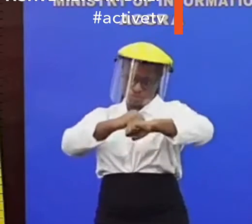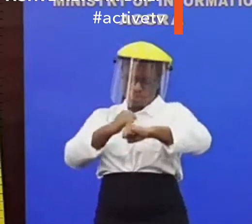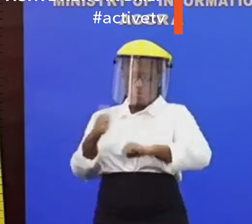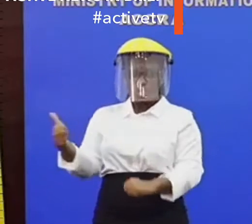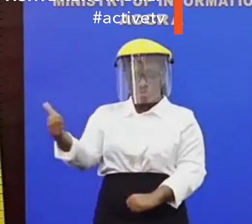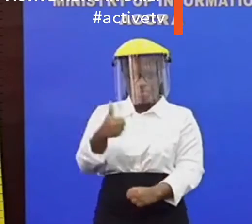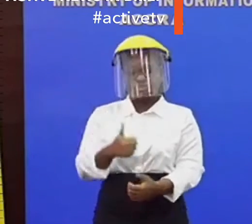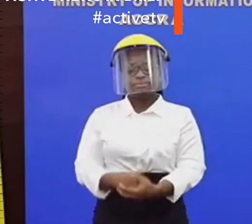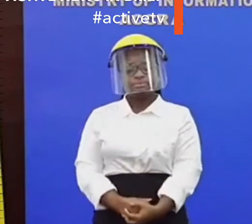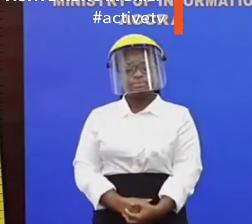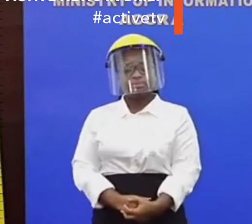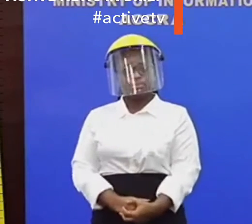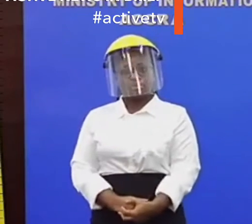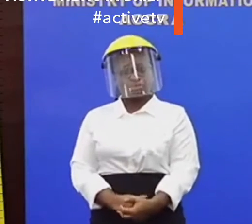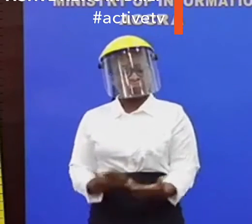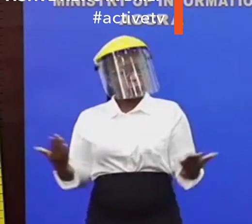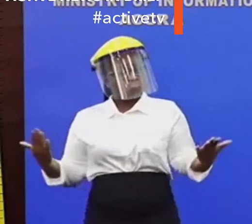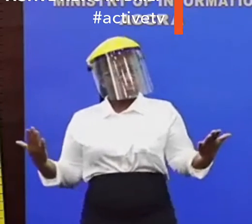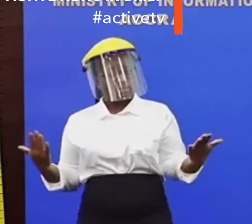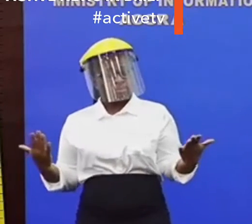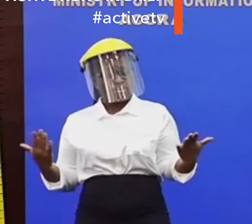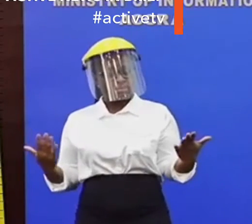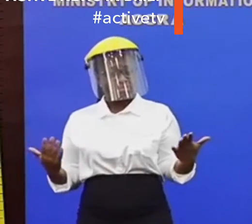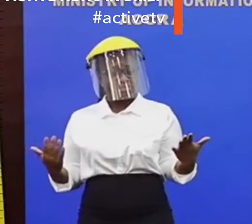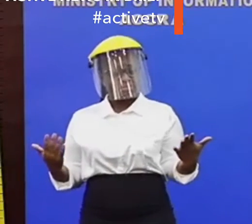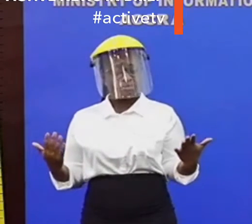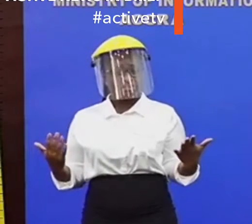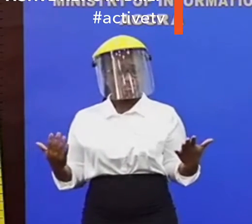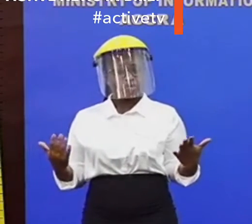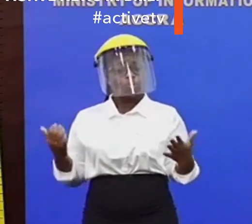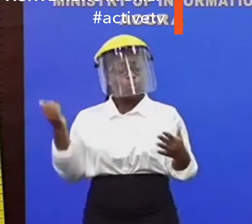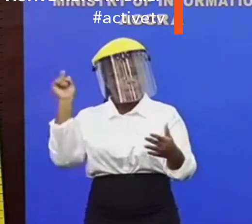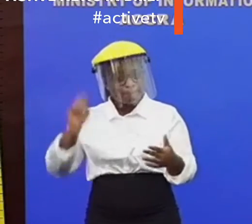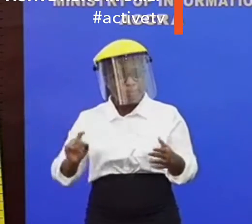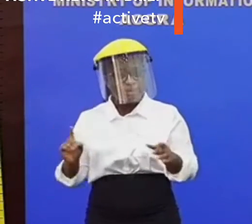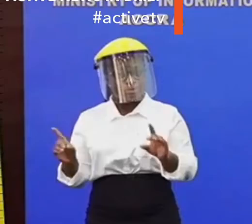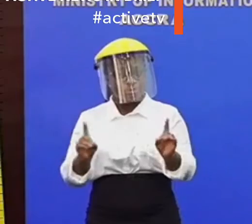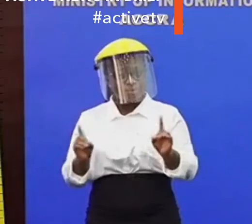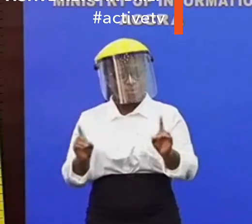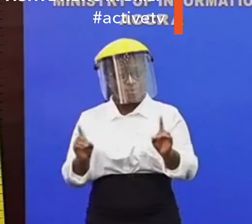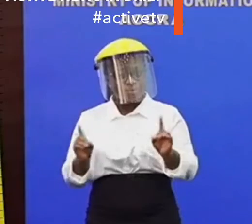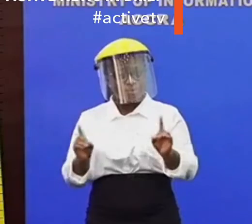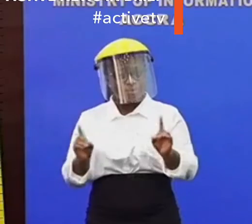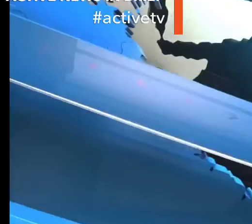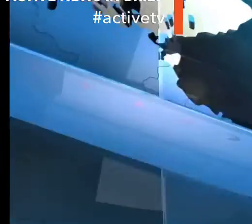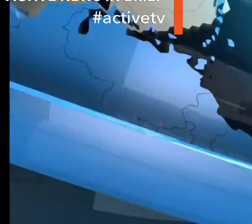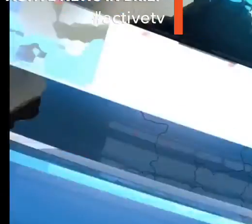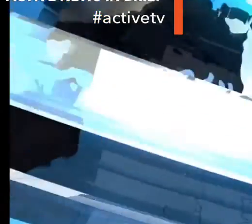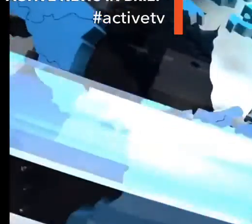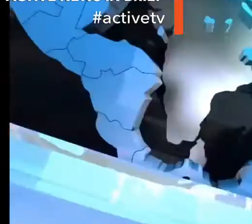too. The ones that government cannot do for us, we must do for ourselves.